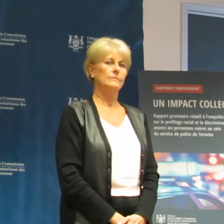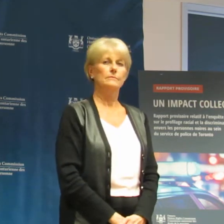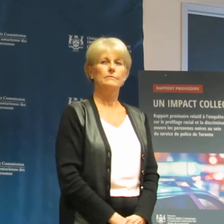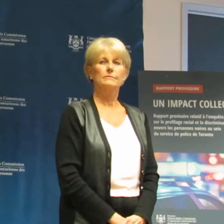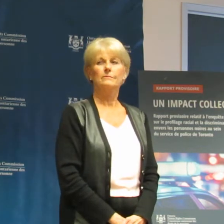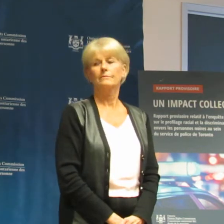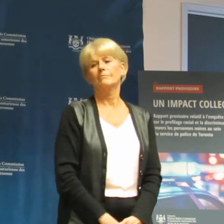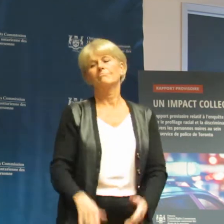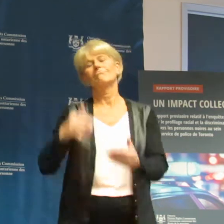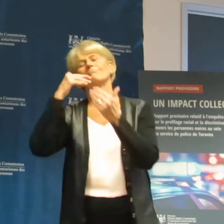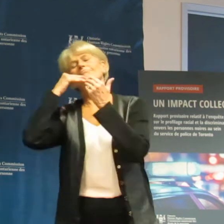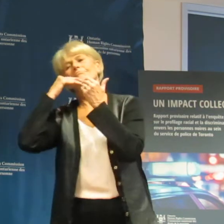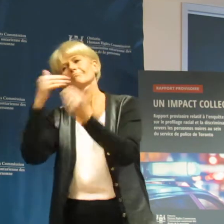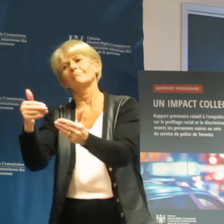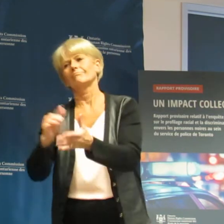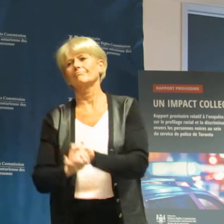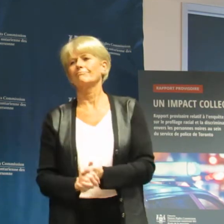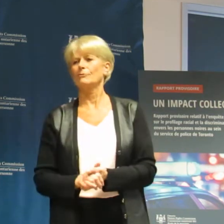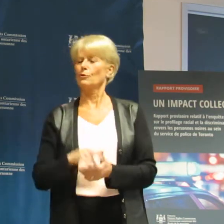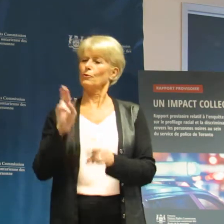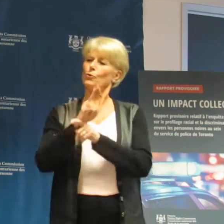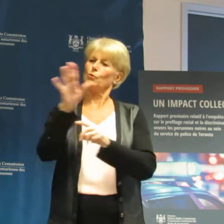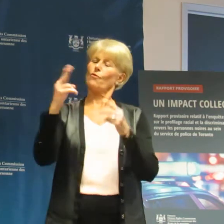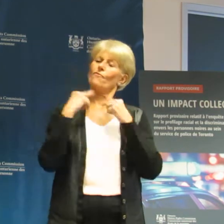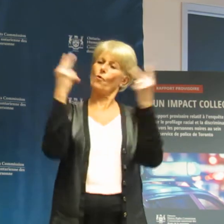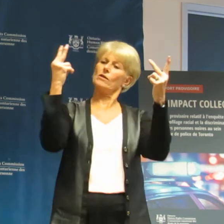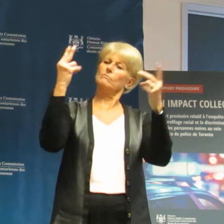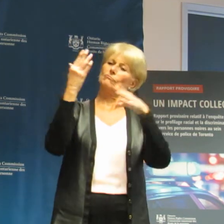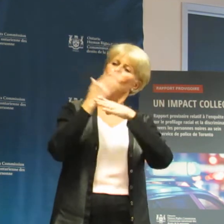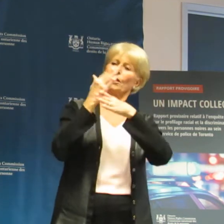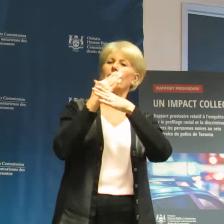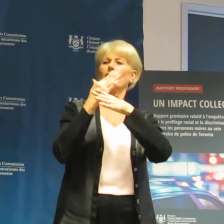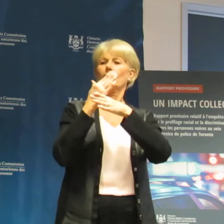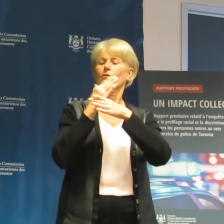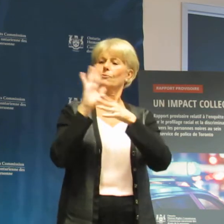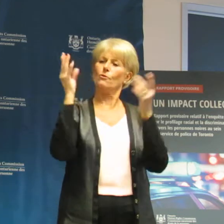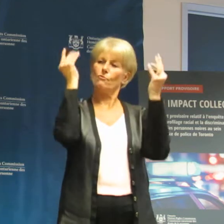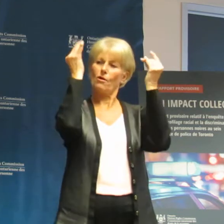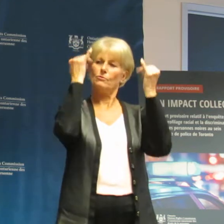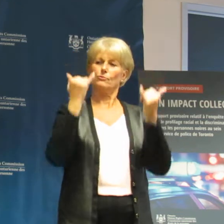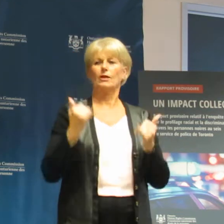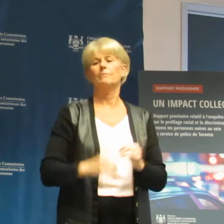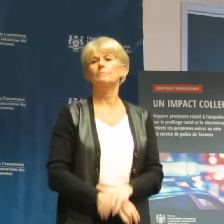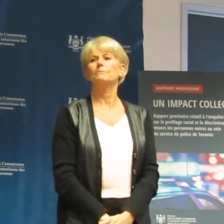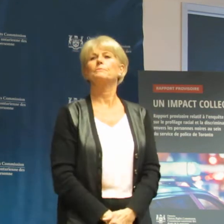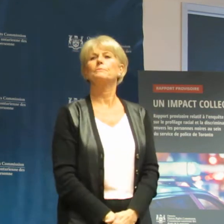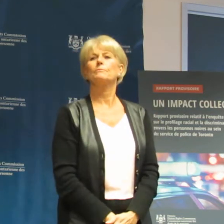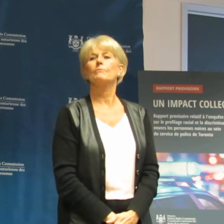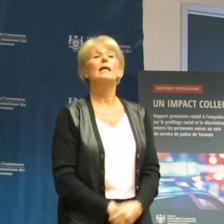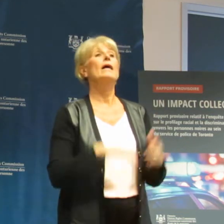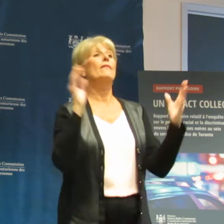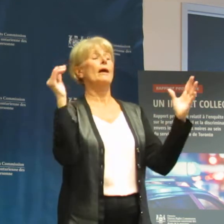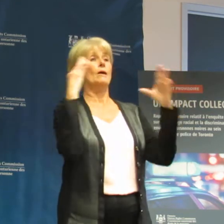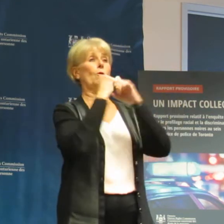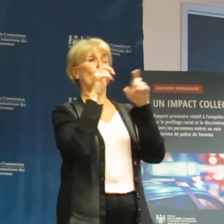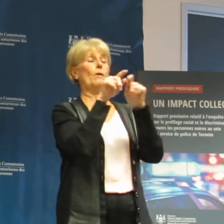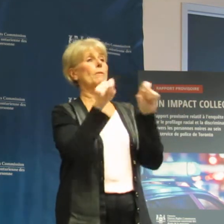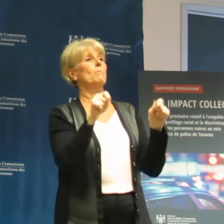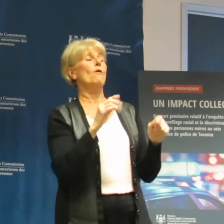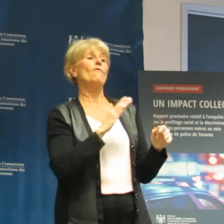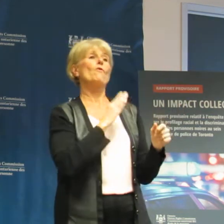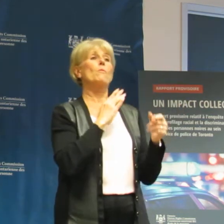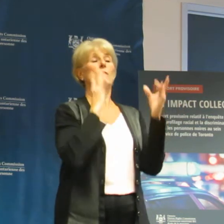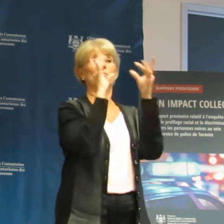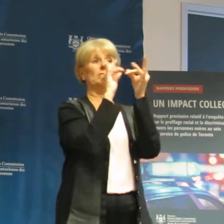Ms. Steele, I want to thank you for using your voice and for sharing your thoughts with us today. That wraps up the formal